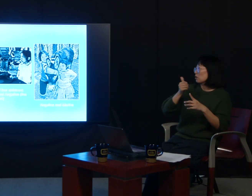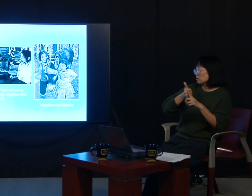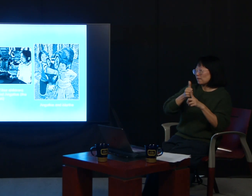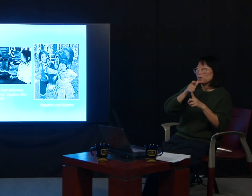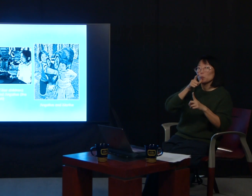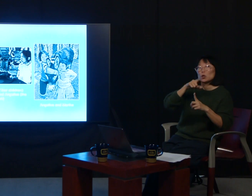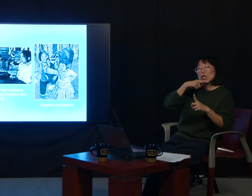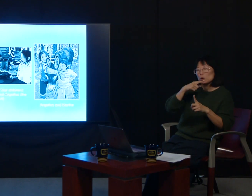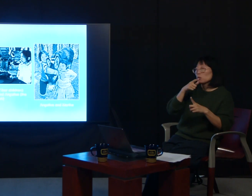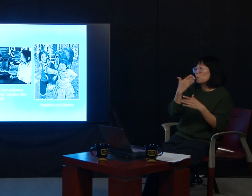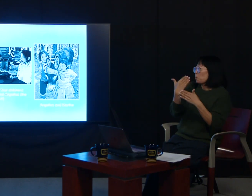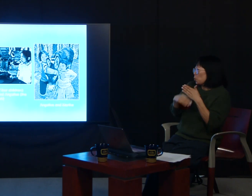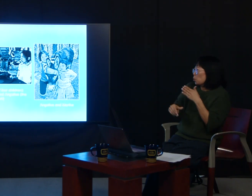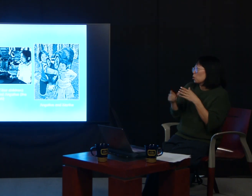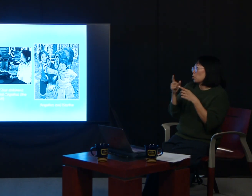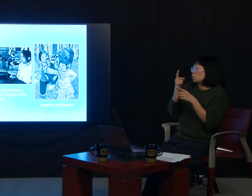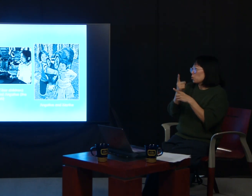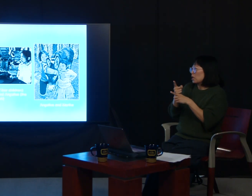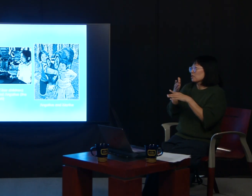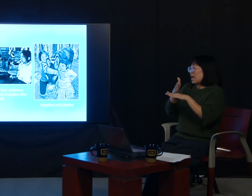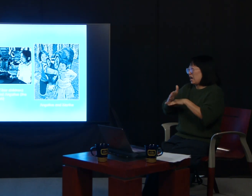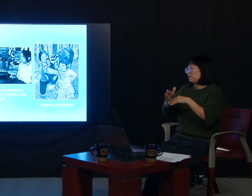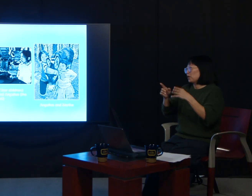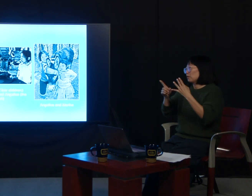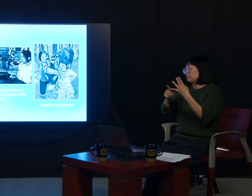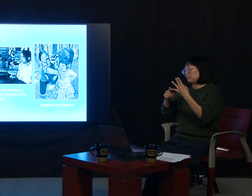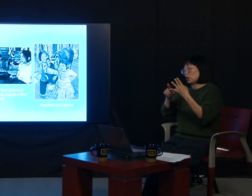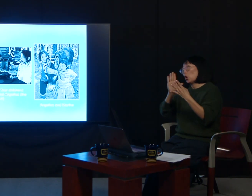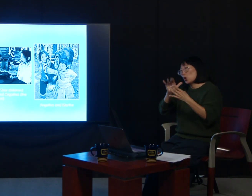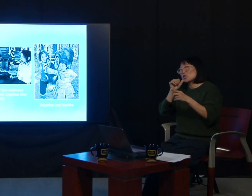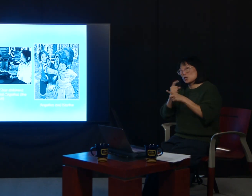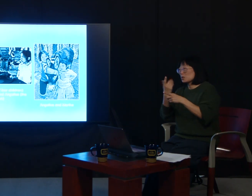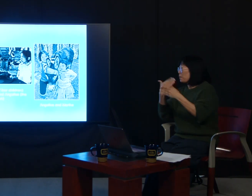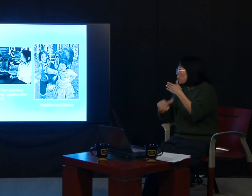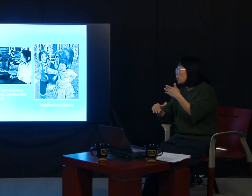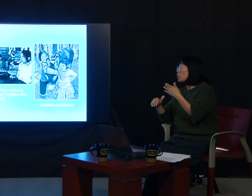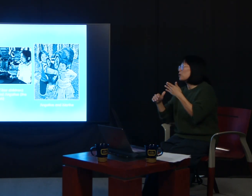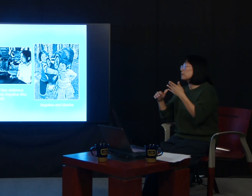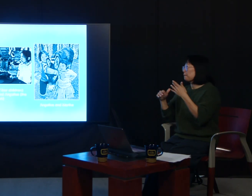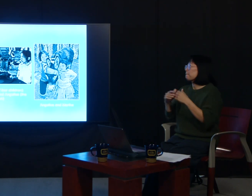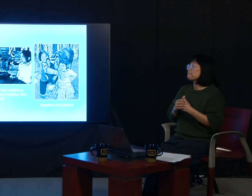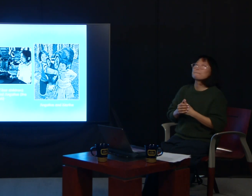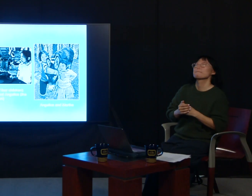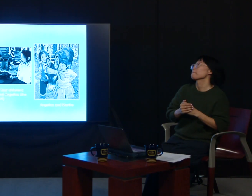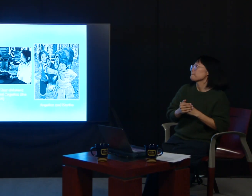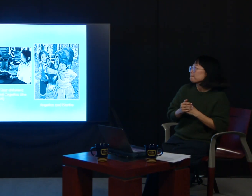the child, there was a hearing sister who was born just after